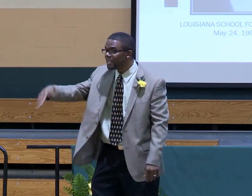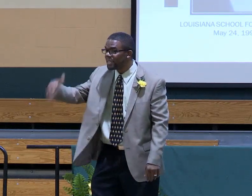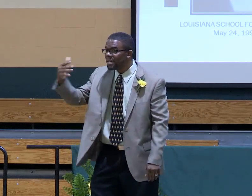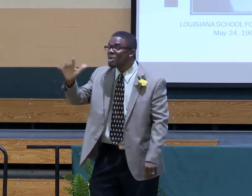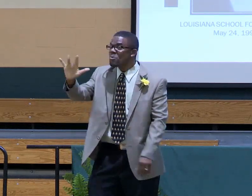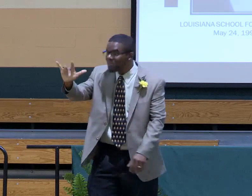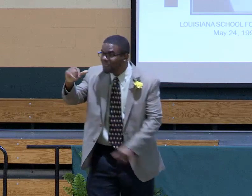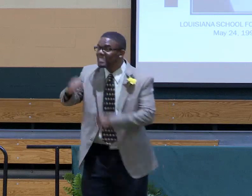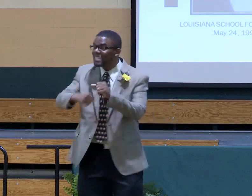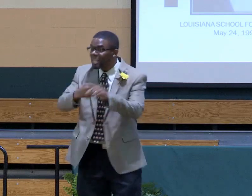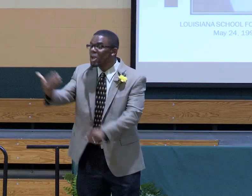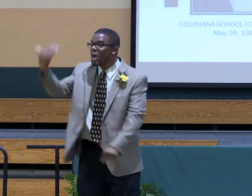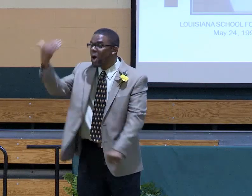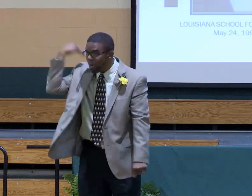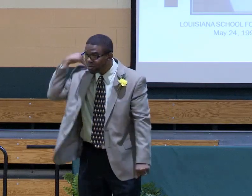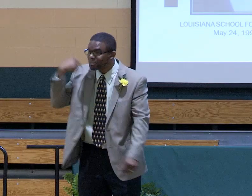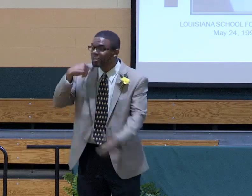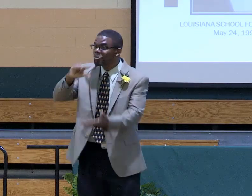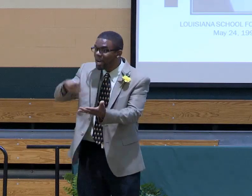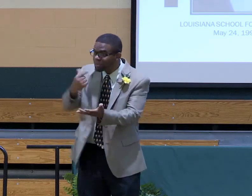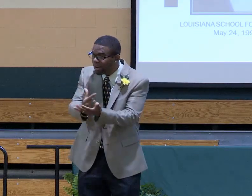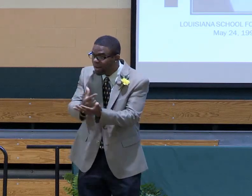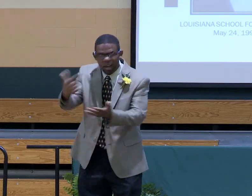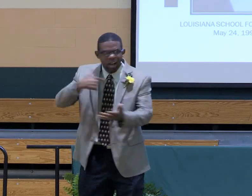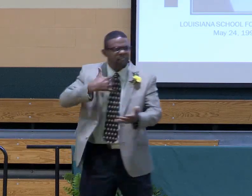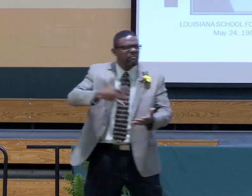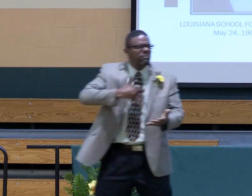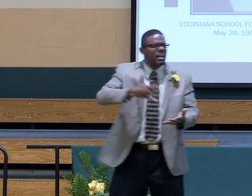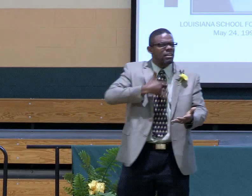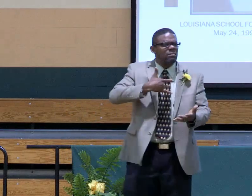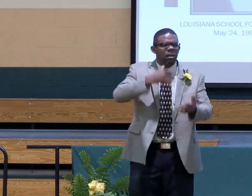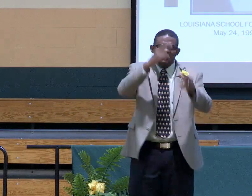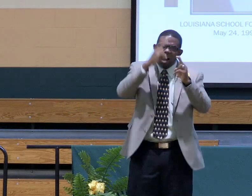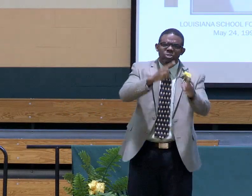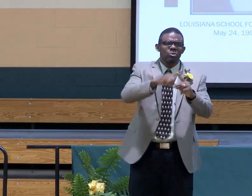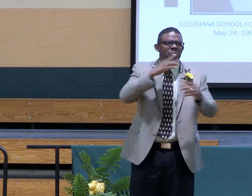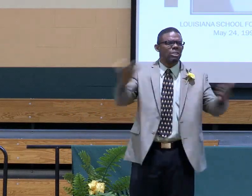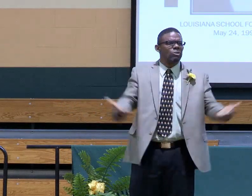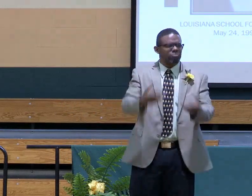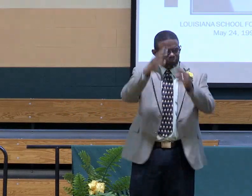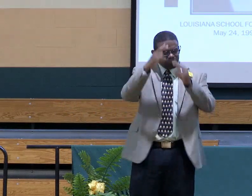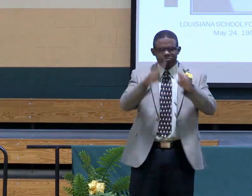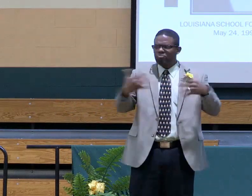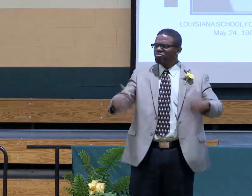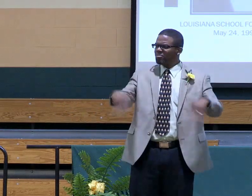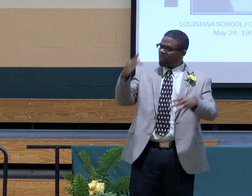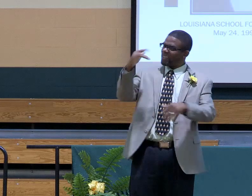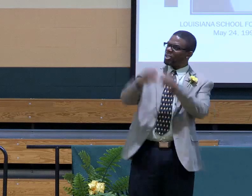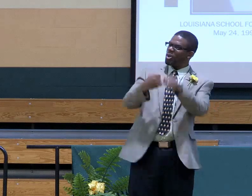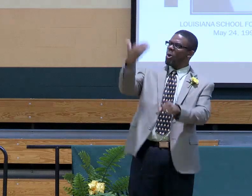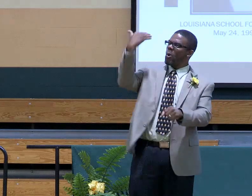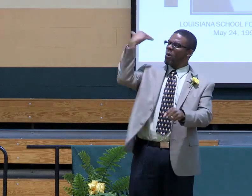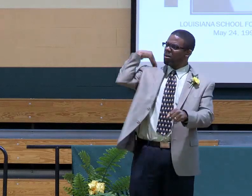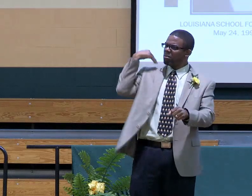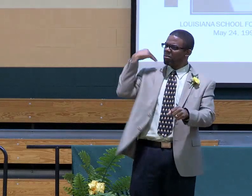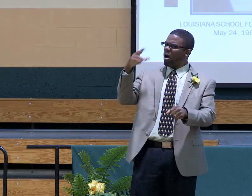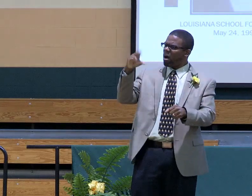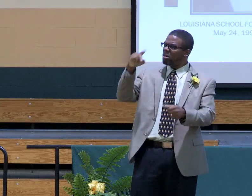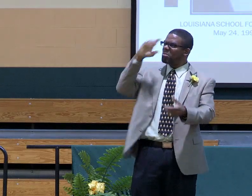Wow. 25 years ago, I graduated from the Louisiana School for the Deaf. And again, I feel so honored to be here. And I'm looking